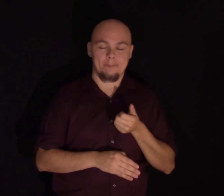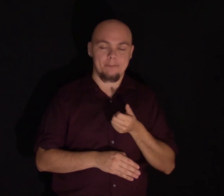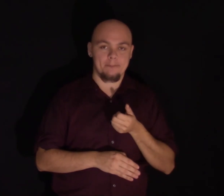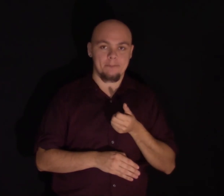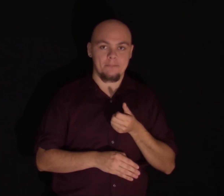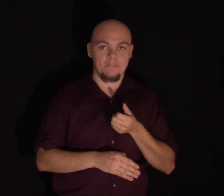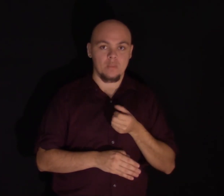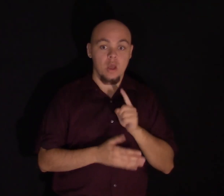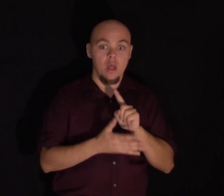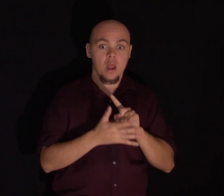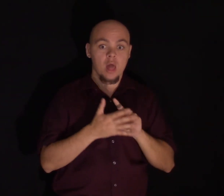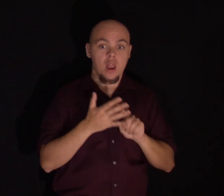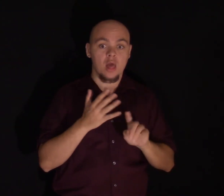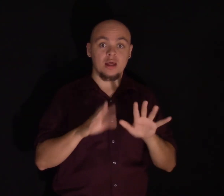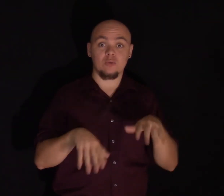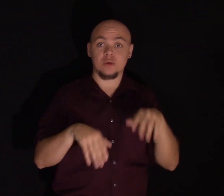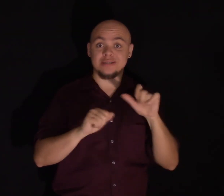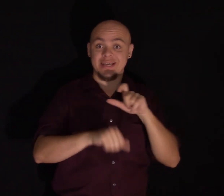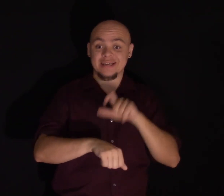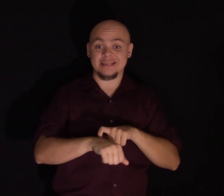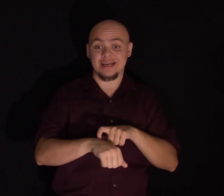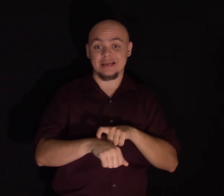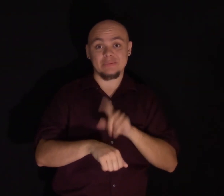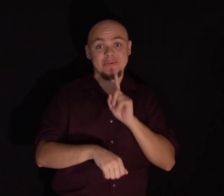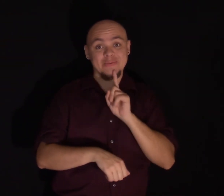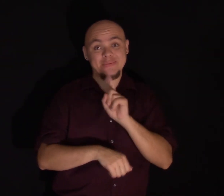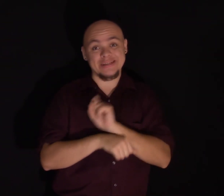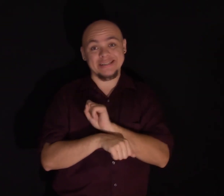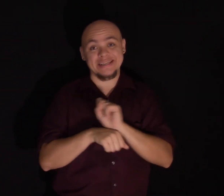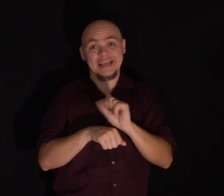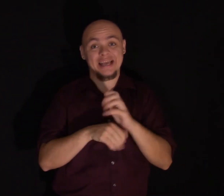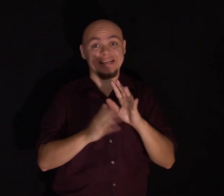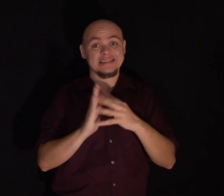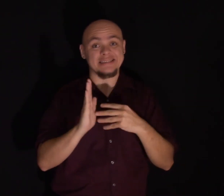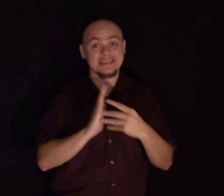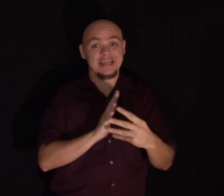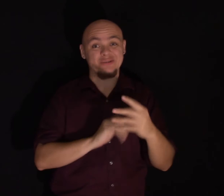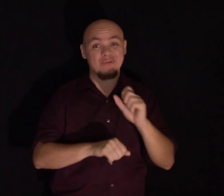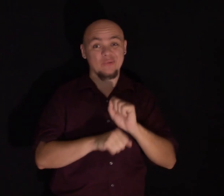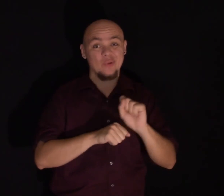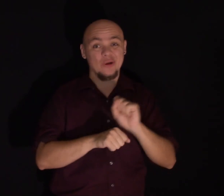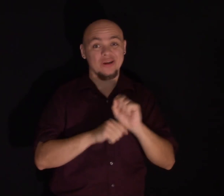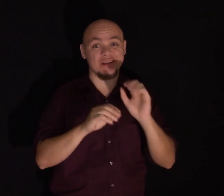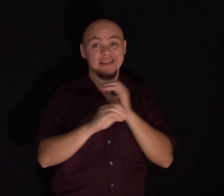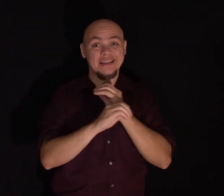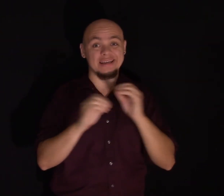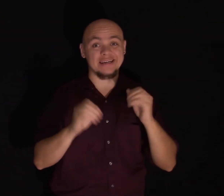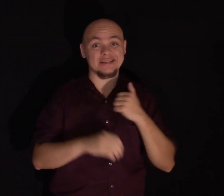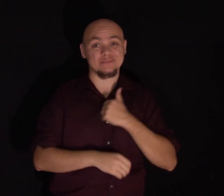all of that's going to take a while so we're not going to really have room on the schedule for any work today sorry